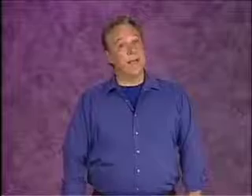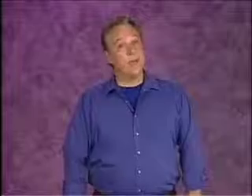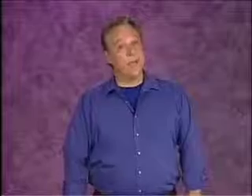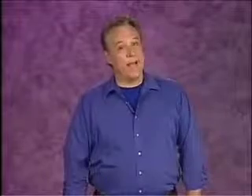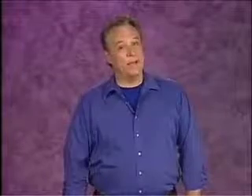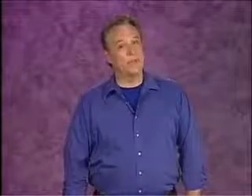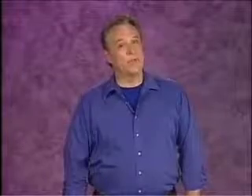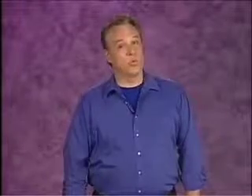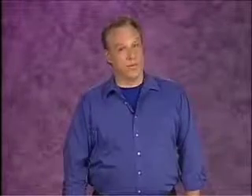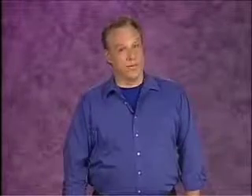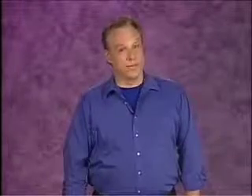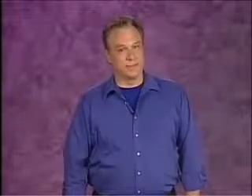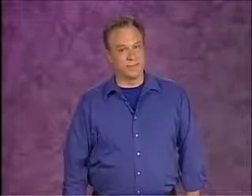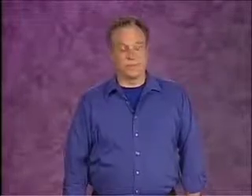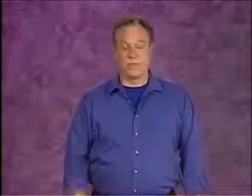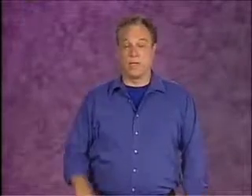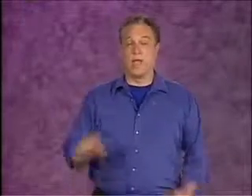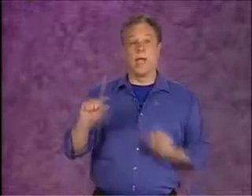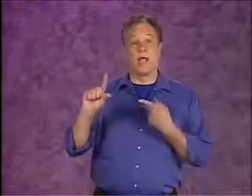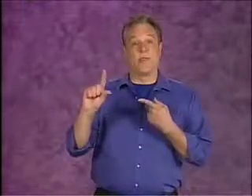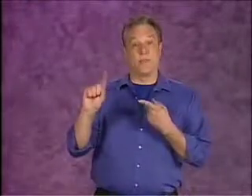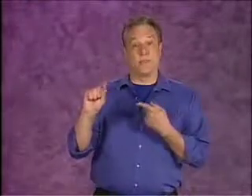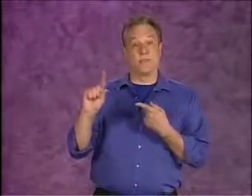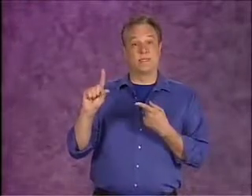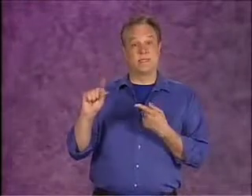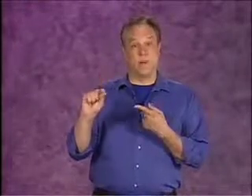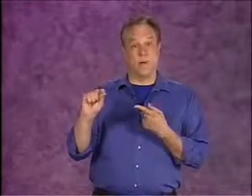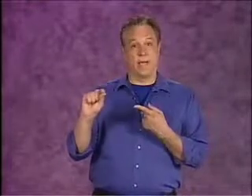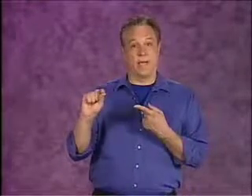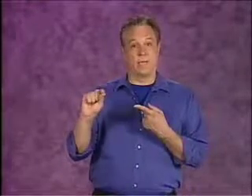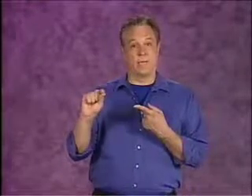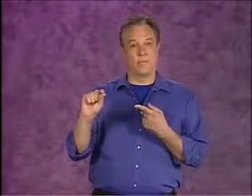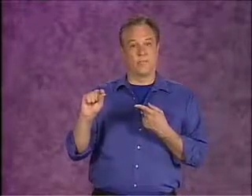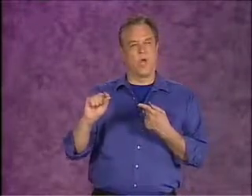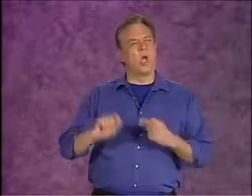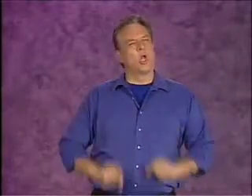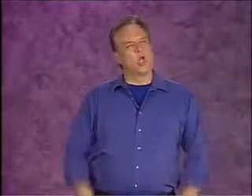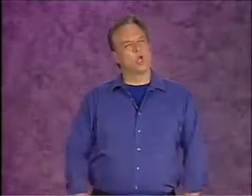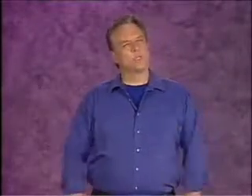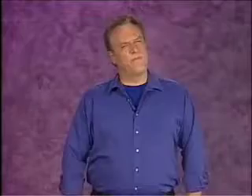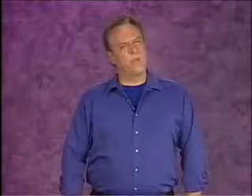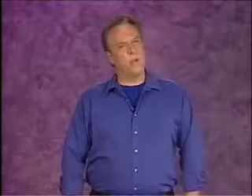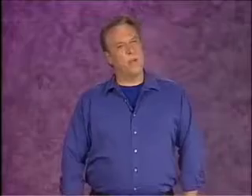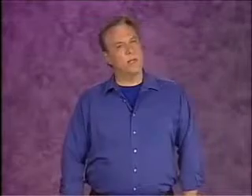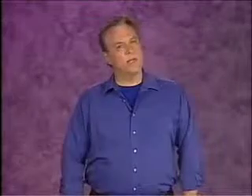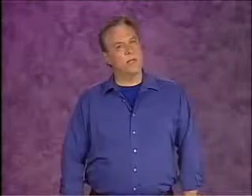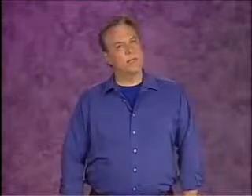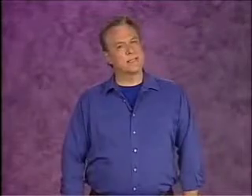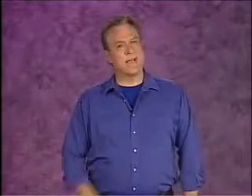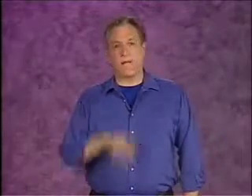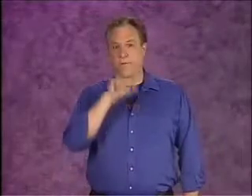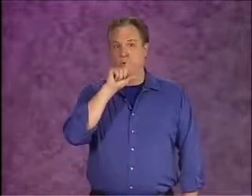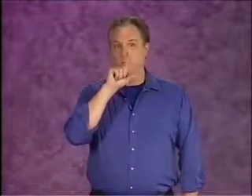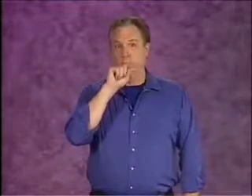Now back to the 20s. This is 20. Looks very much like the sign for